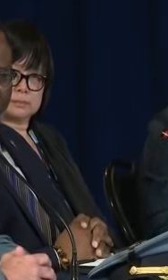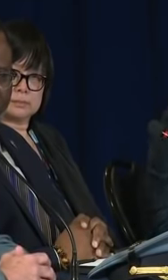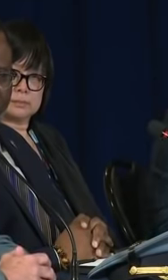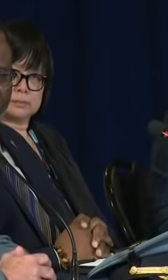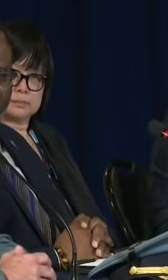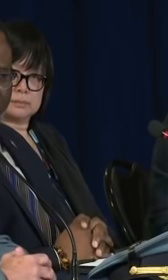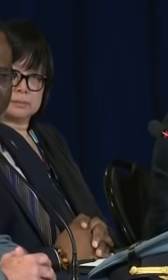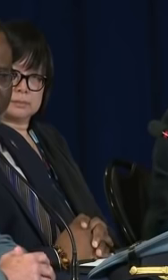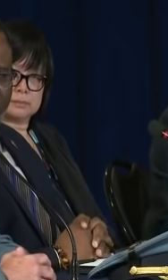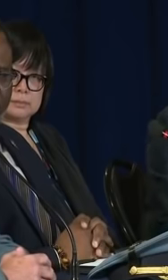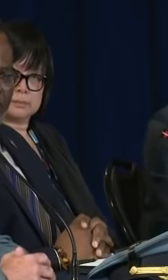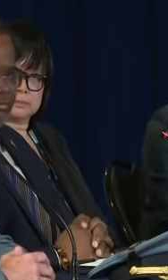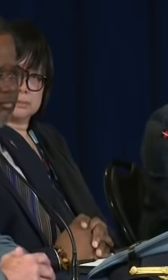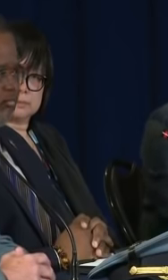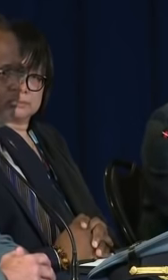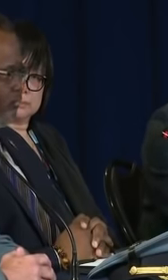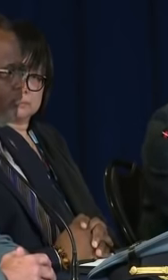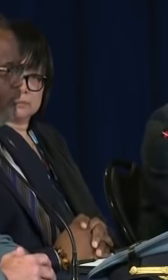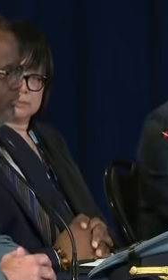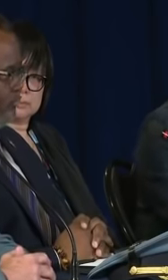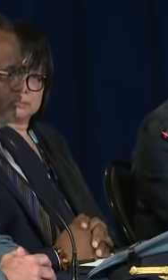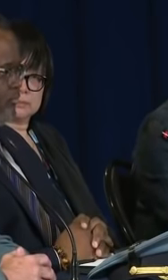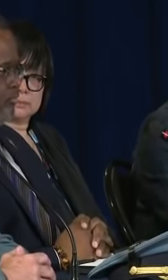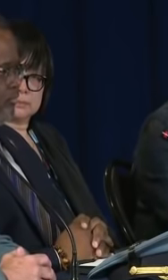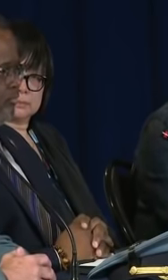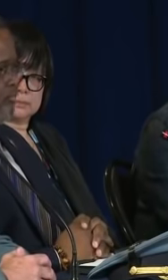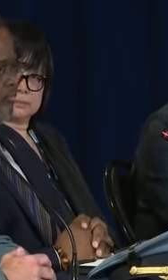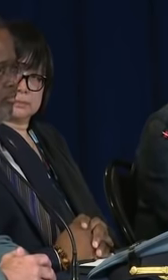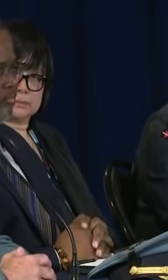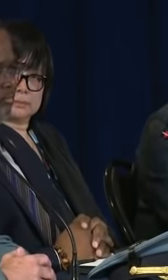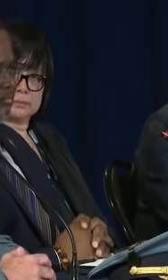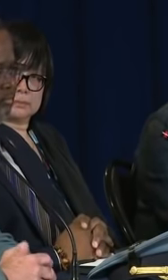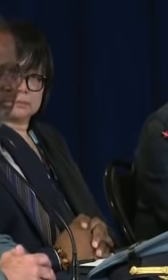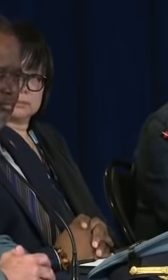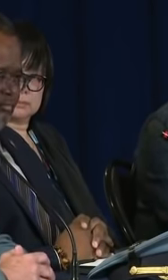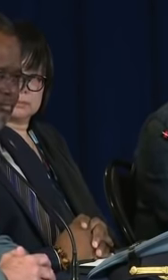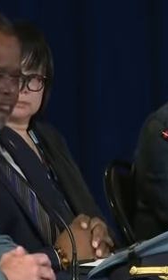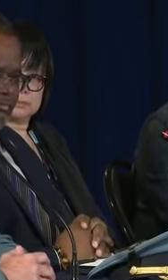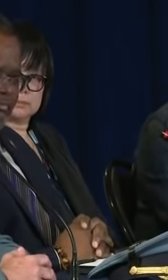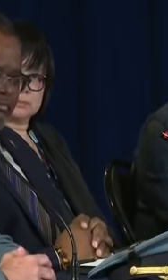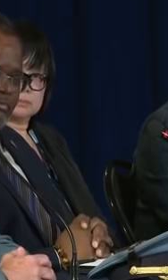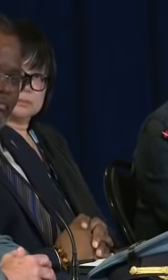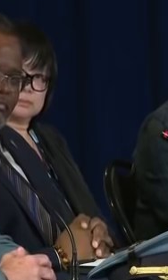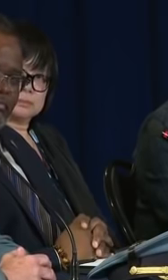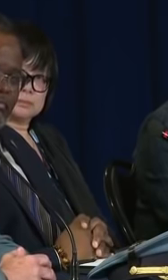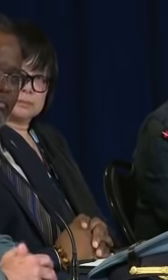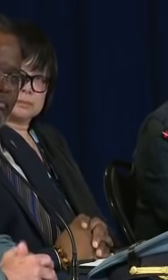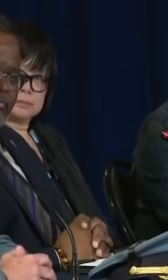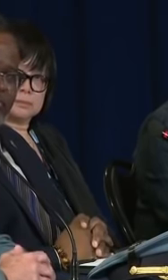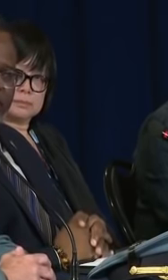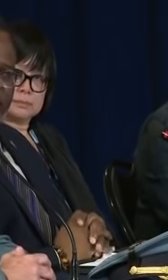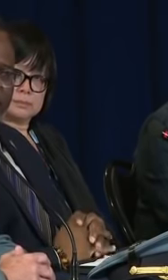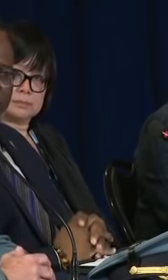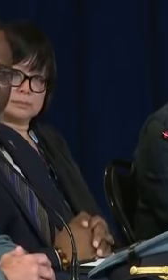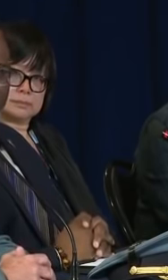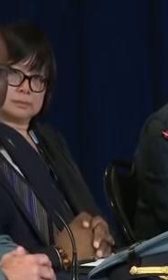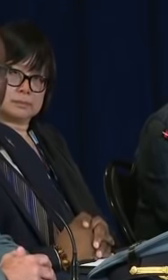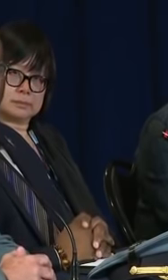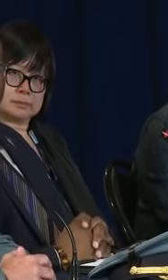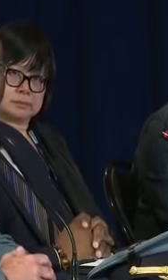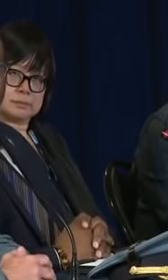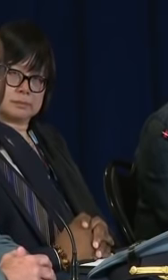be in Monmouth County, right off the Parkway at the PNC Art Center. 2 strategic locations, and I think 2 that'll